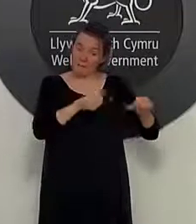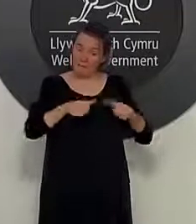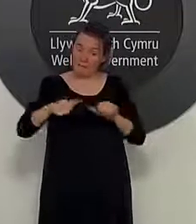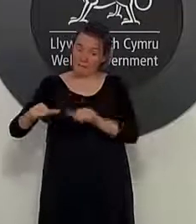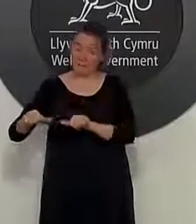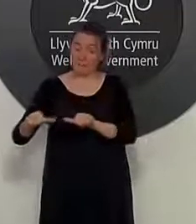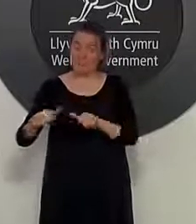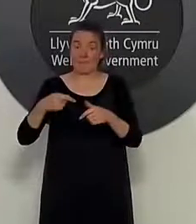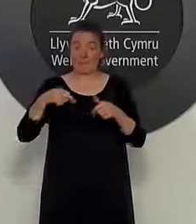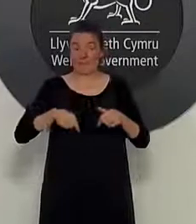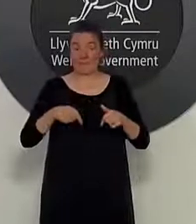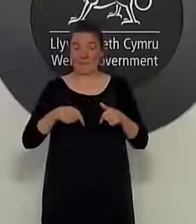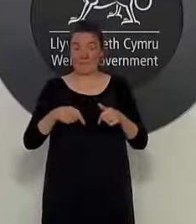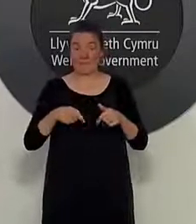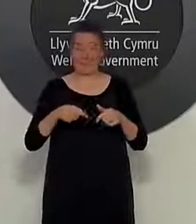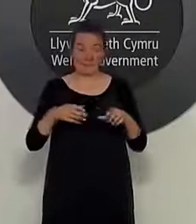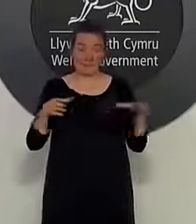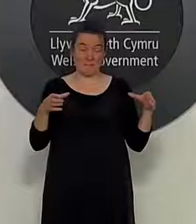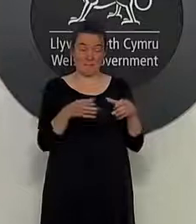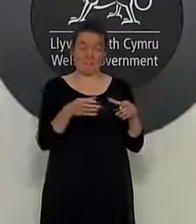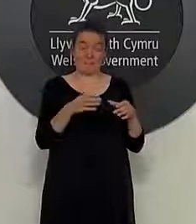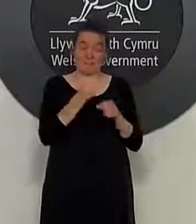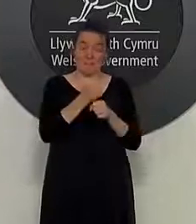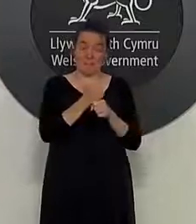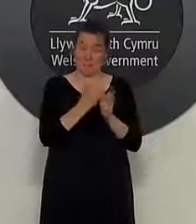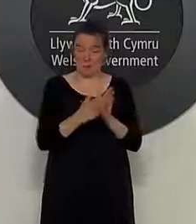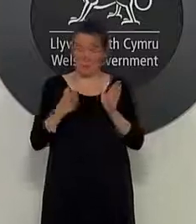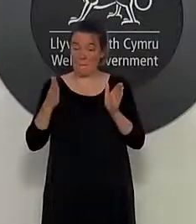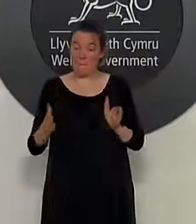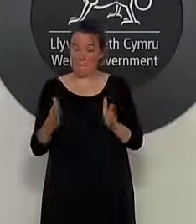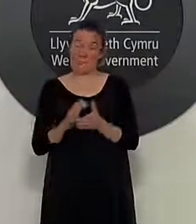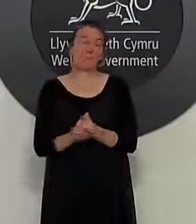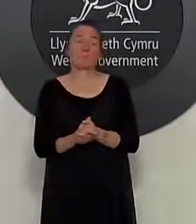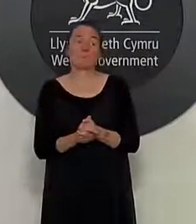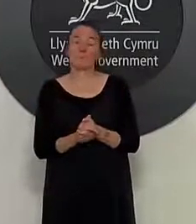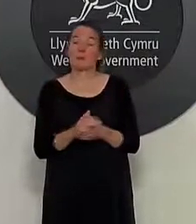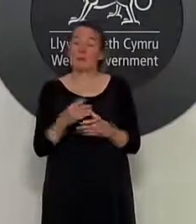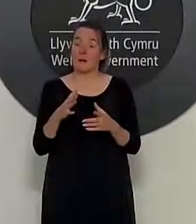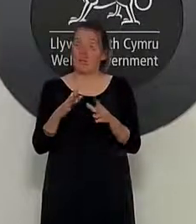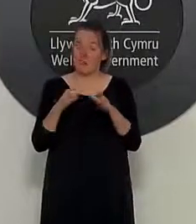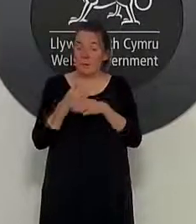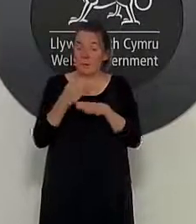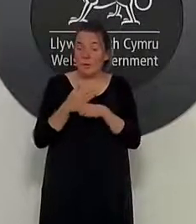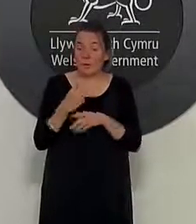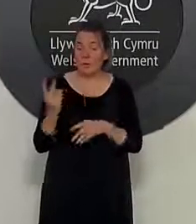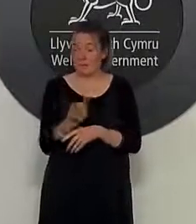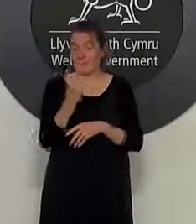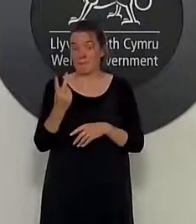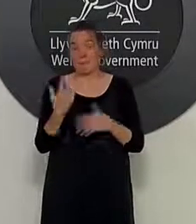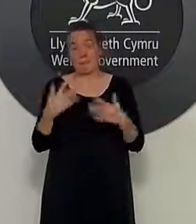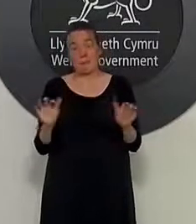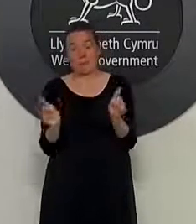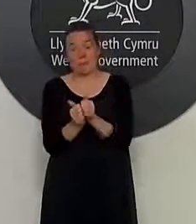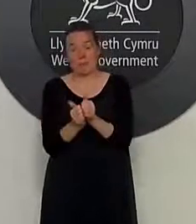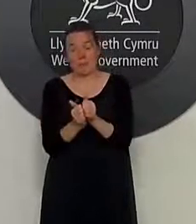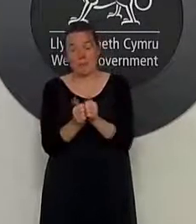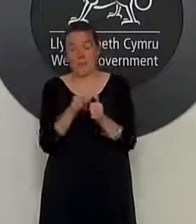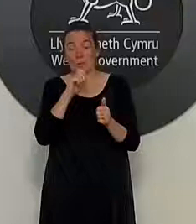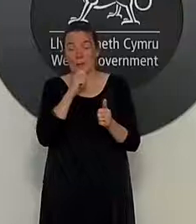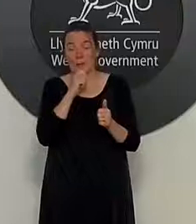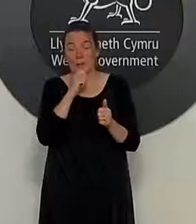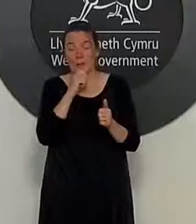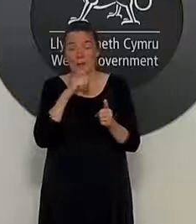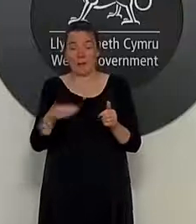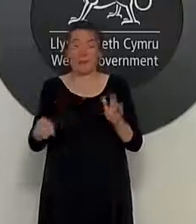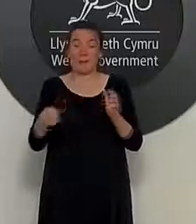sure that the agreement that we have struck and has been agreed to by both our parties is translated into a bill that will appear on the